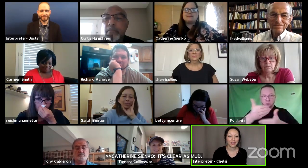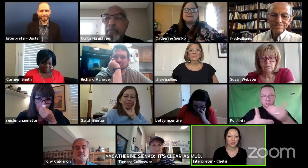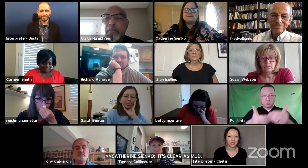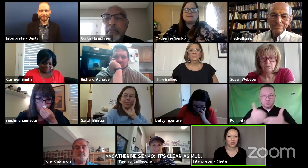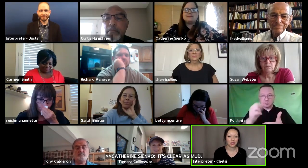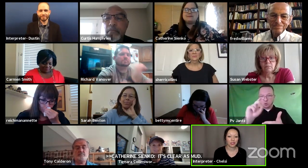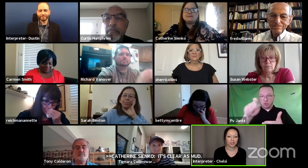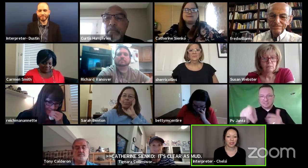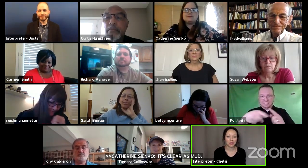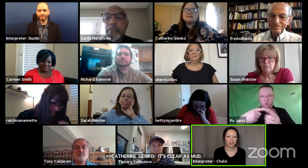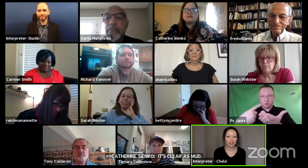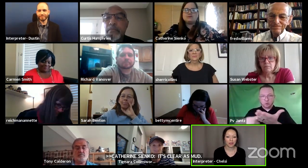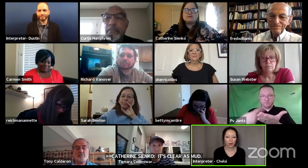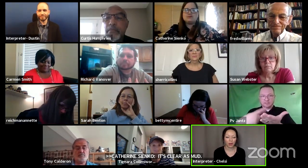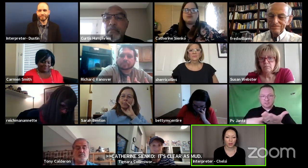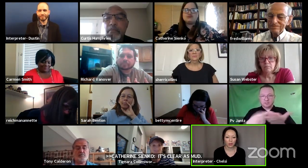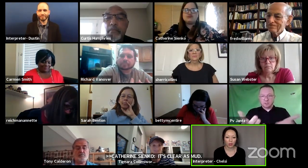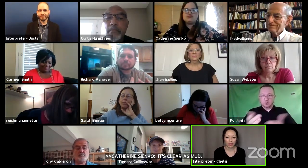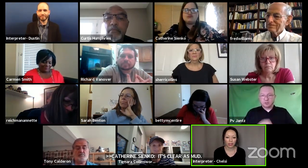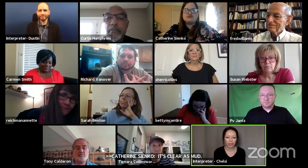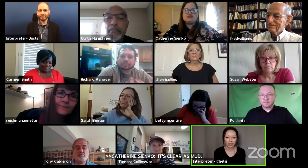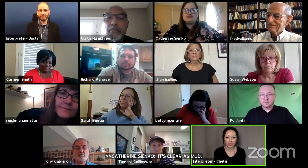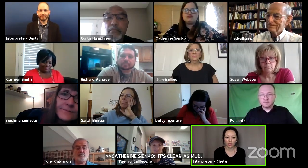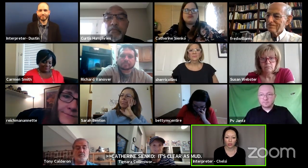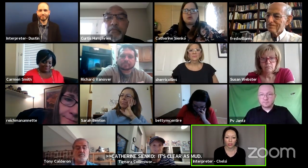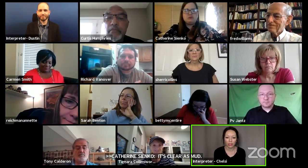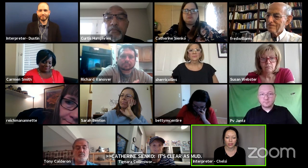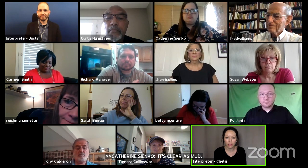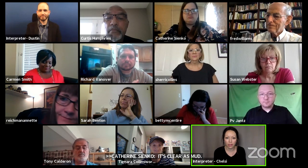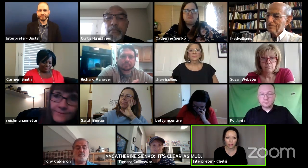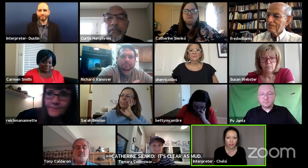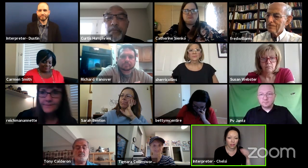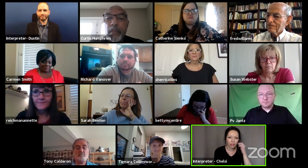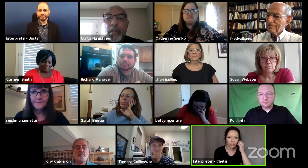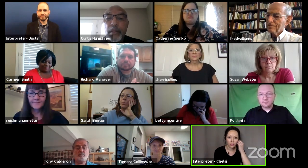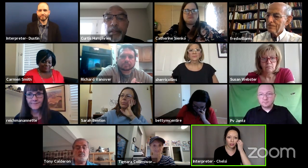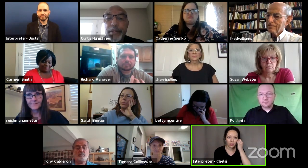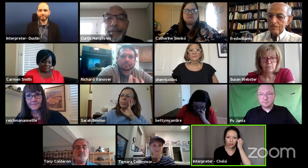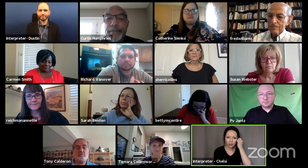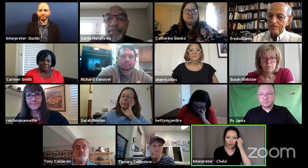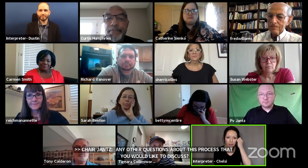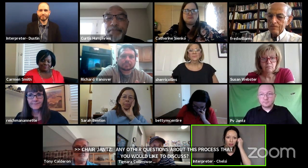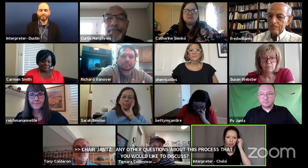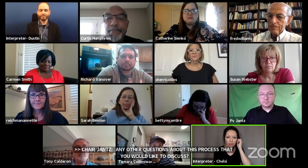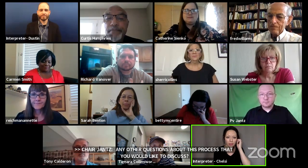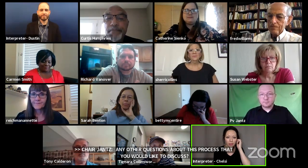Any other questions about this process that you would like to discuss?